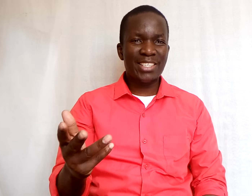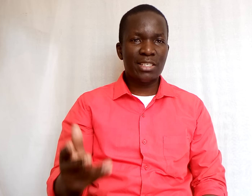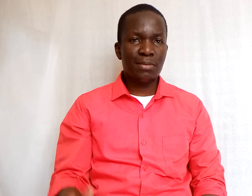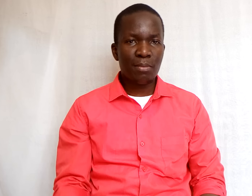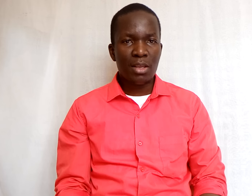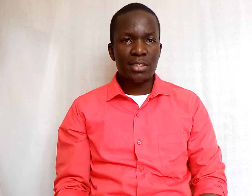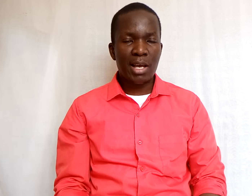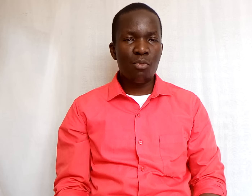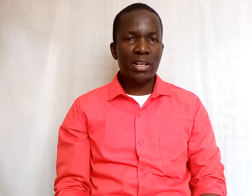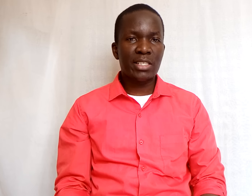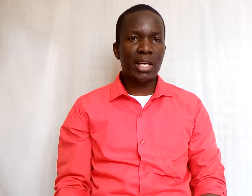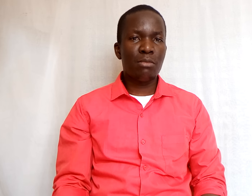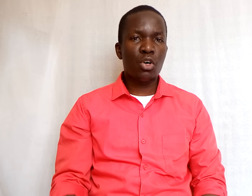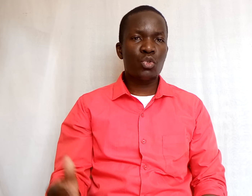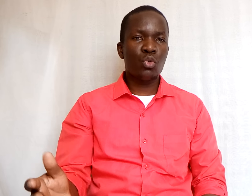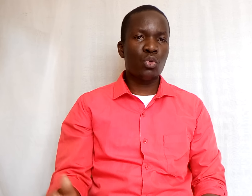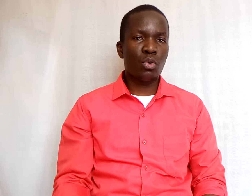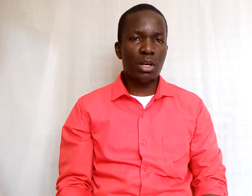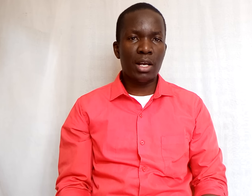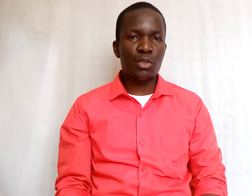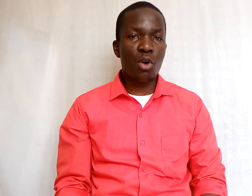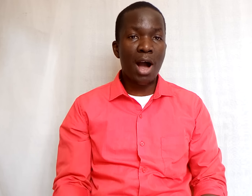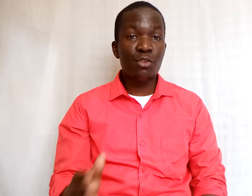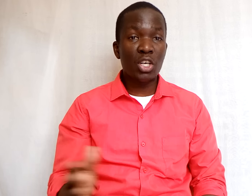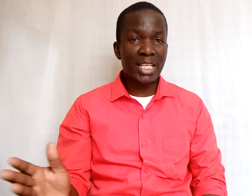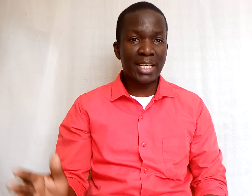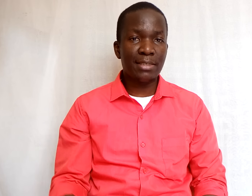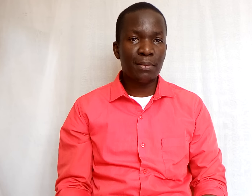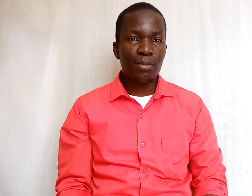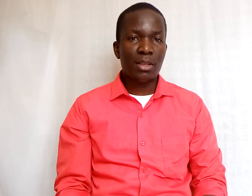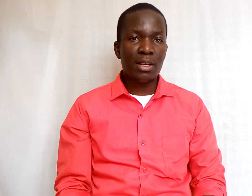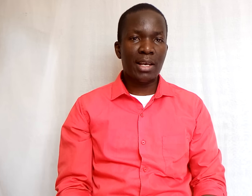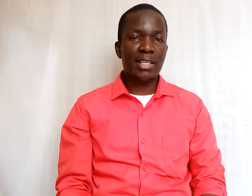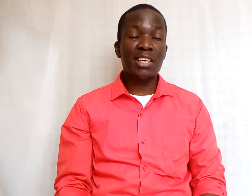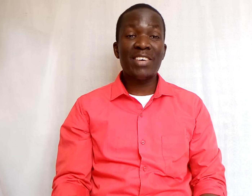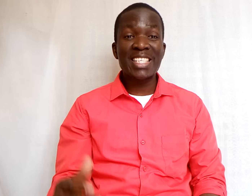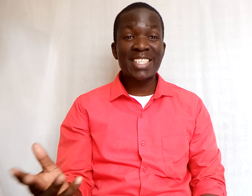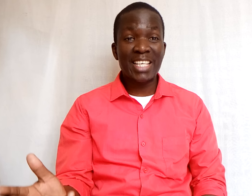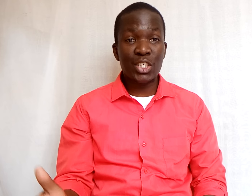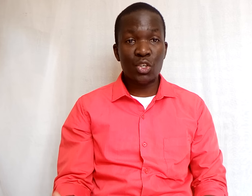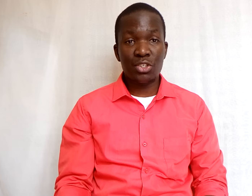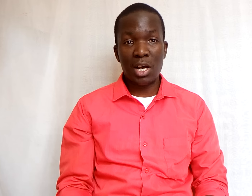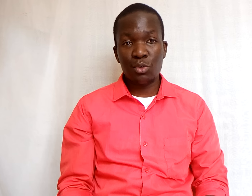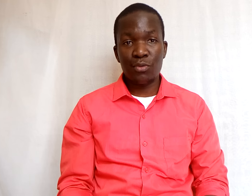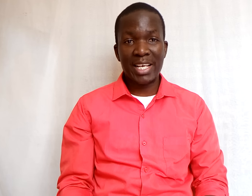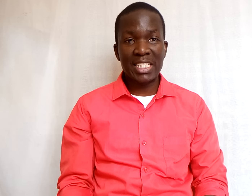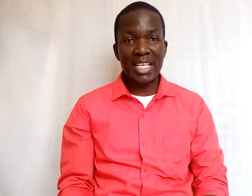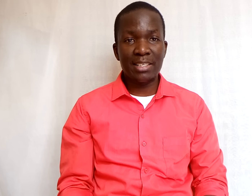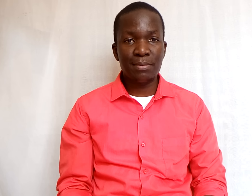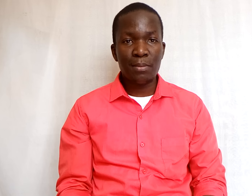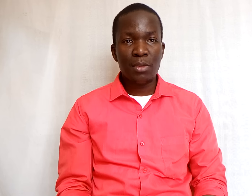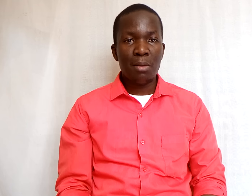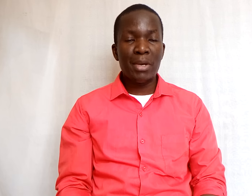least someone is able to have gotten 17 sessions out of 19, meaning